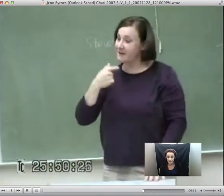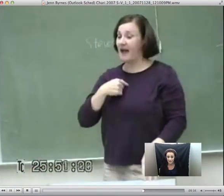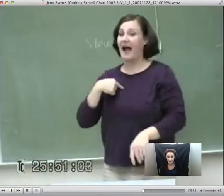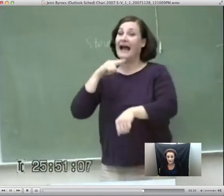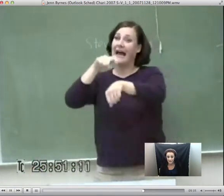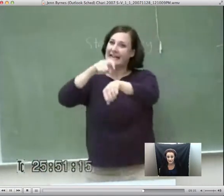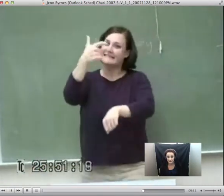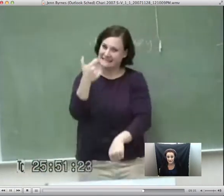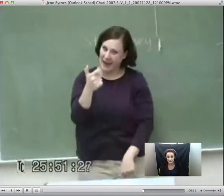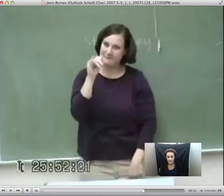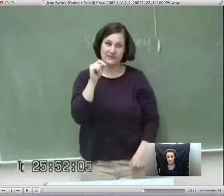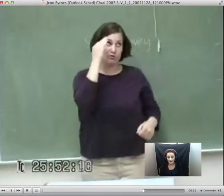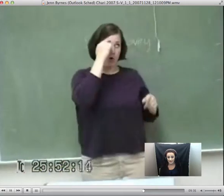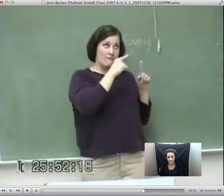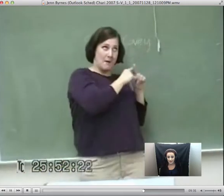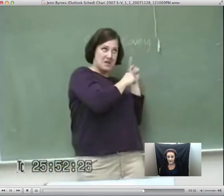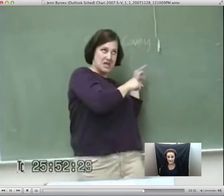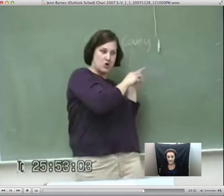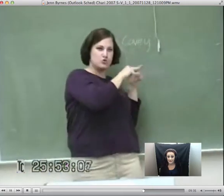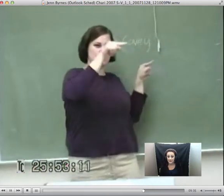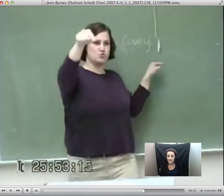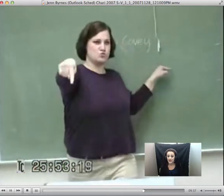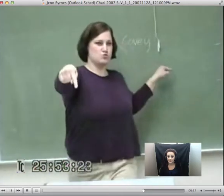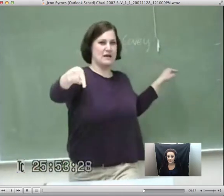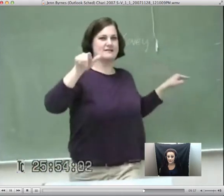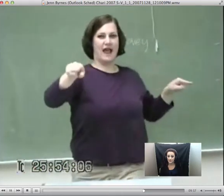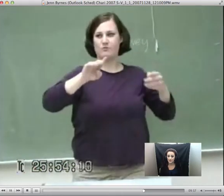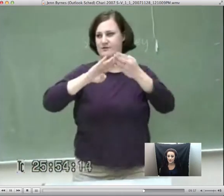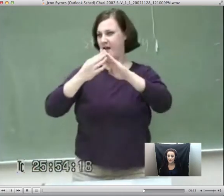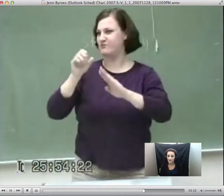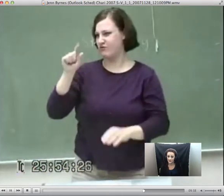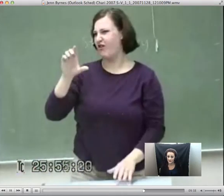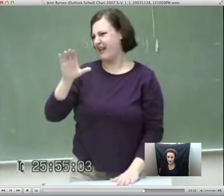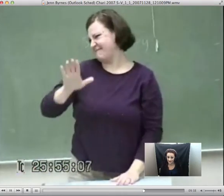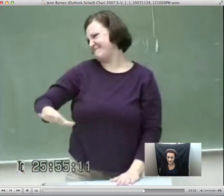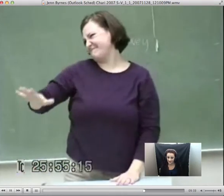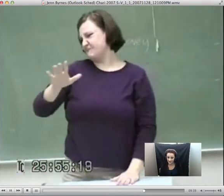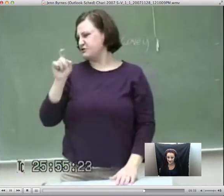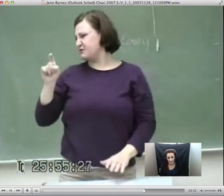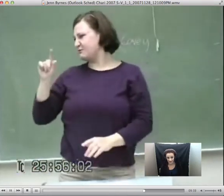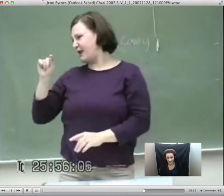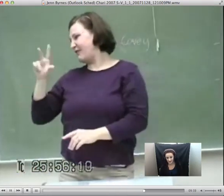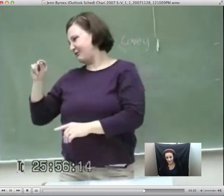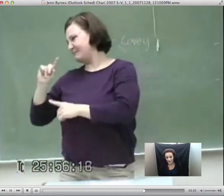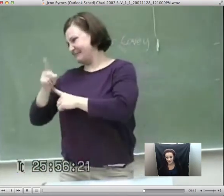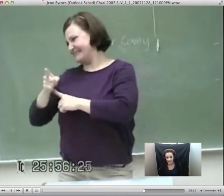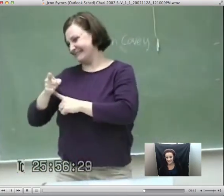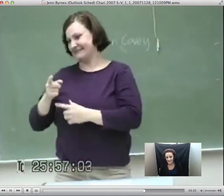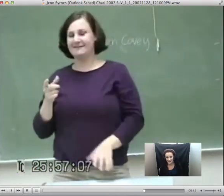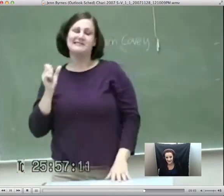commute. So I need to set up a time to commute from here to here to Salt Lake, so for Magna to Salt Lake